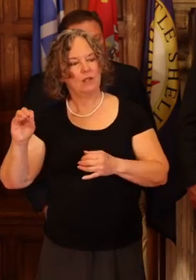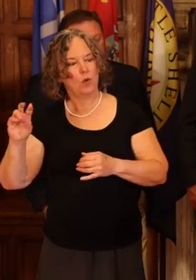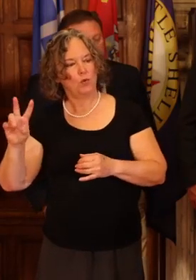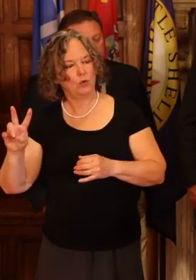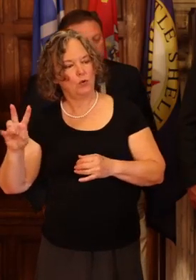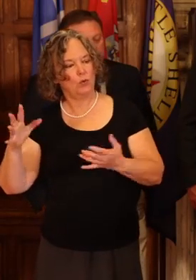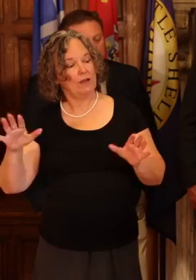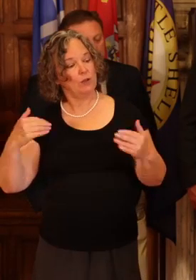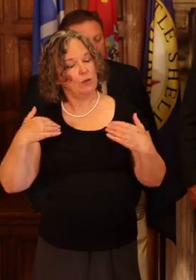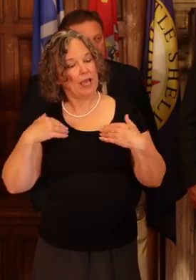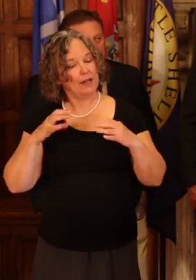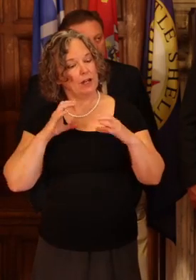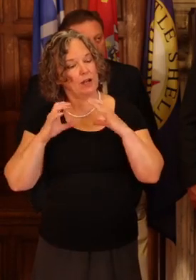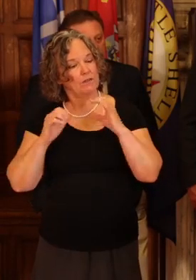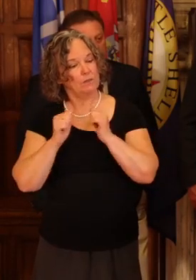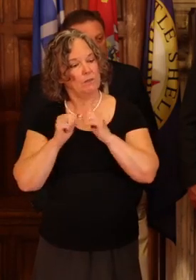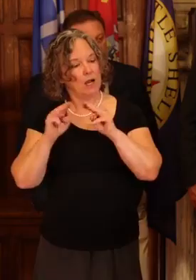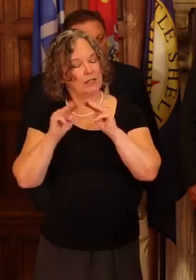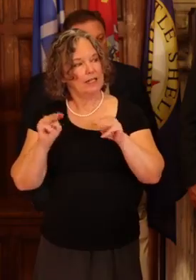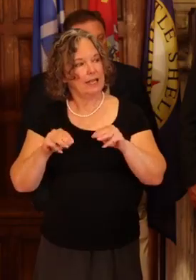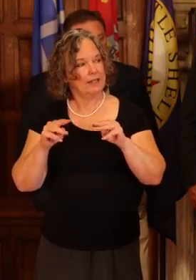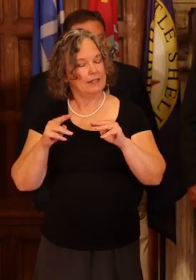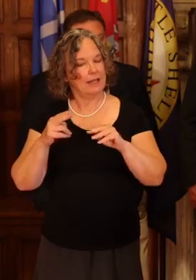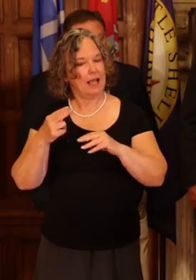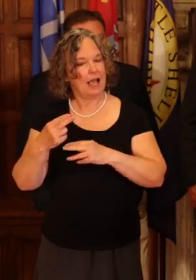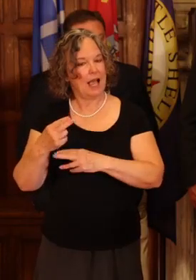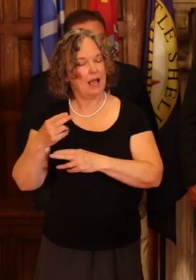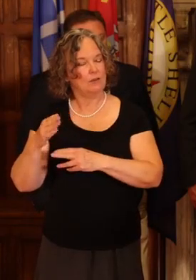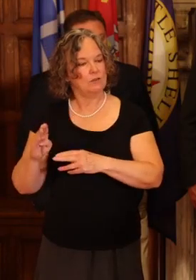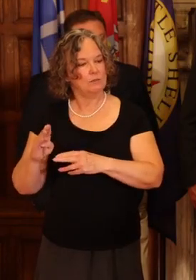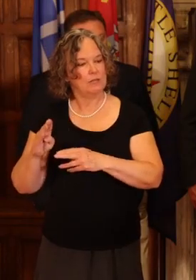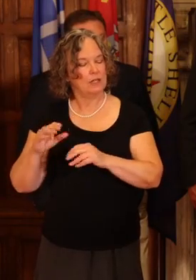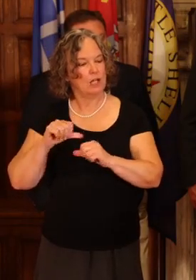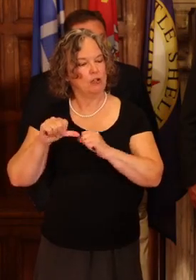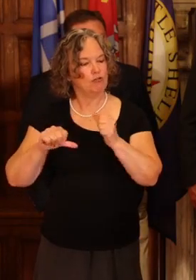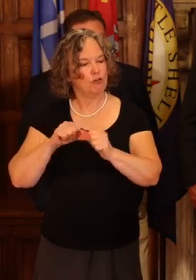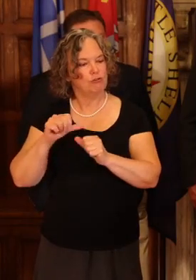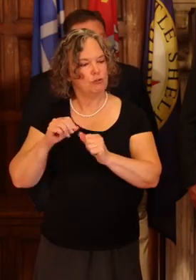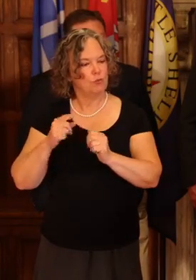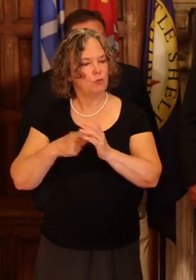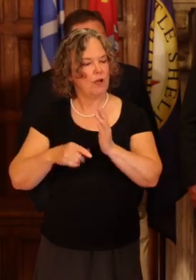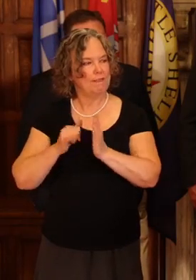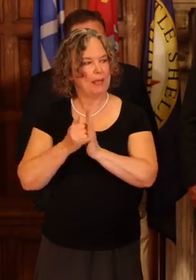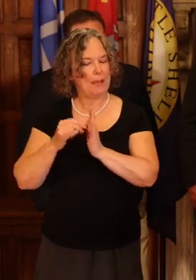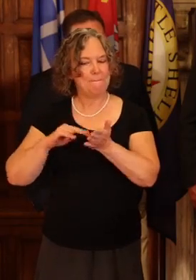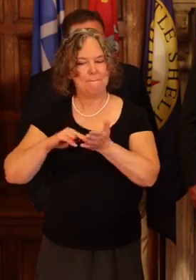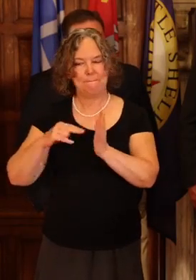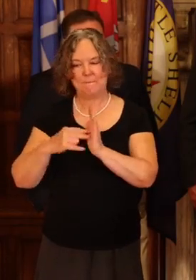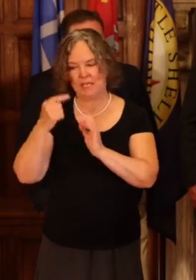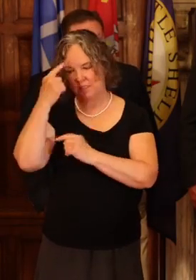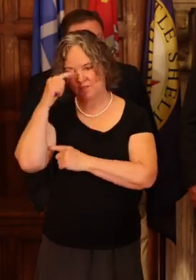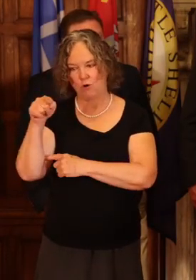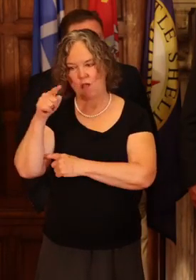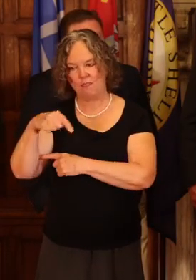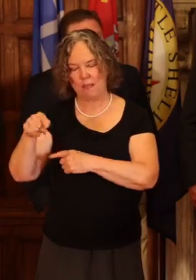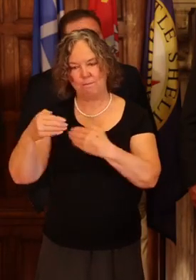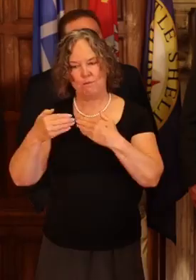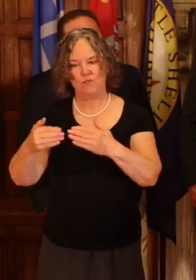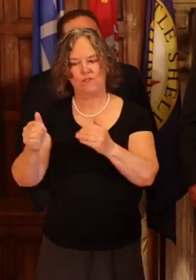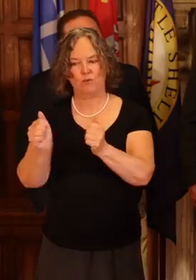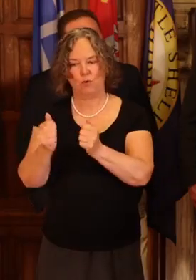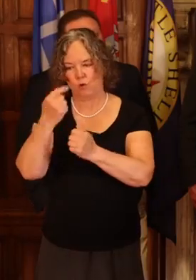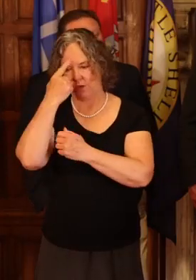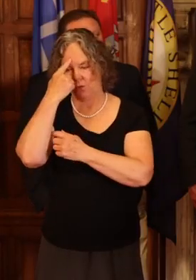you had any conversations with the Montana Hospital Association and others concerned with what that means for them moving forward on vaccination